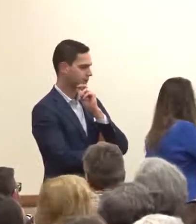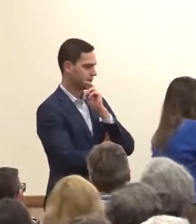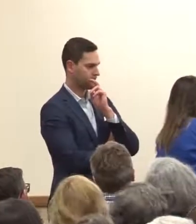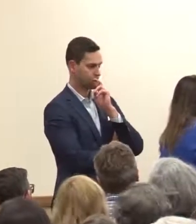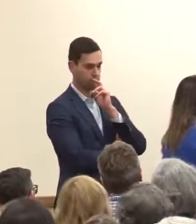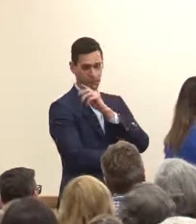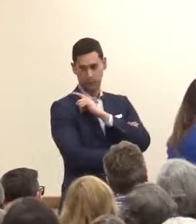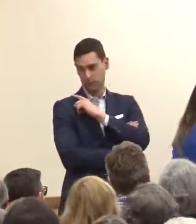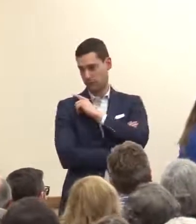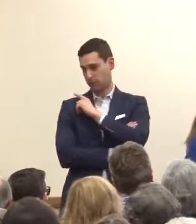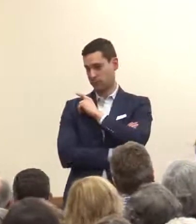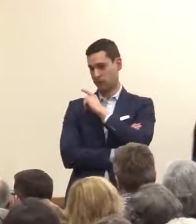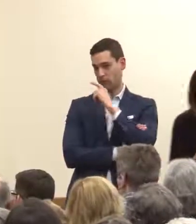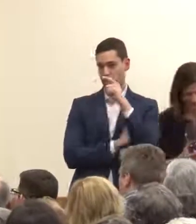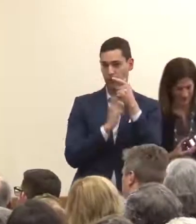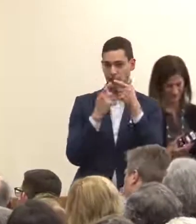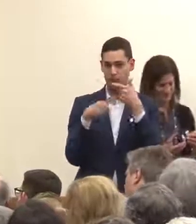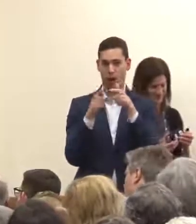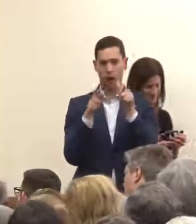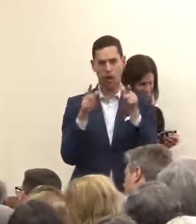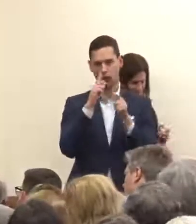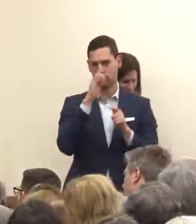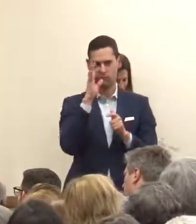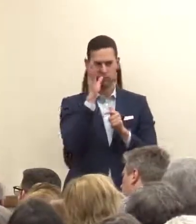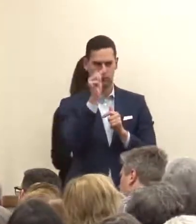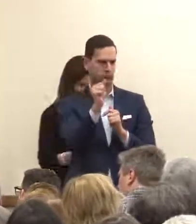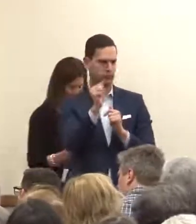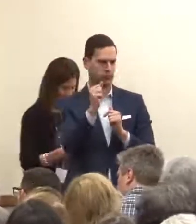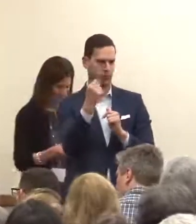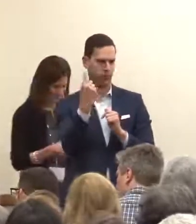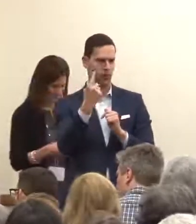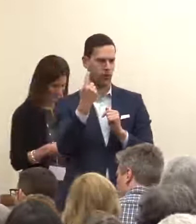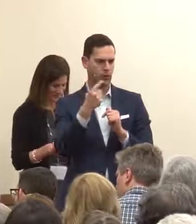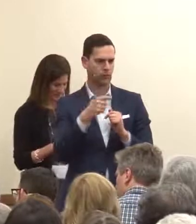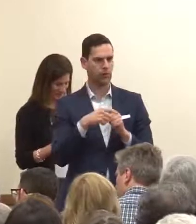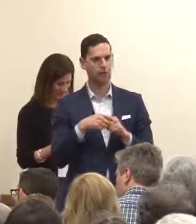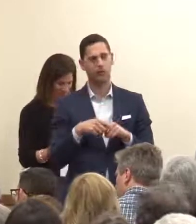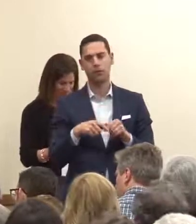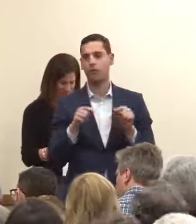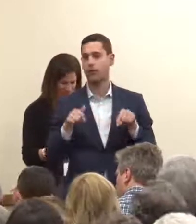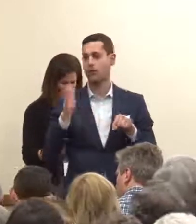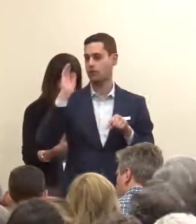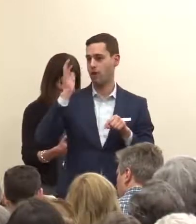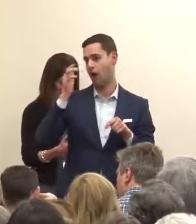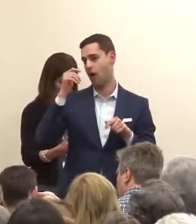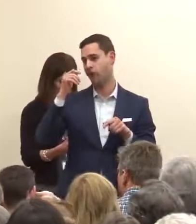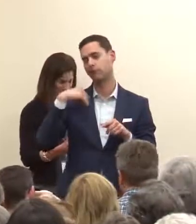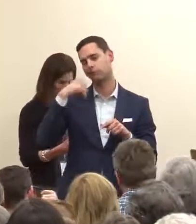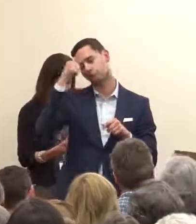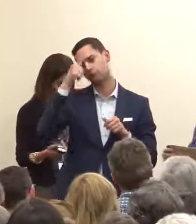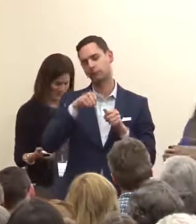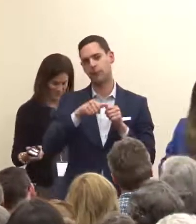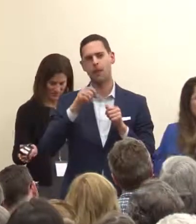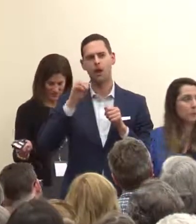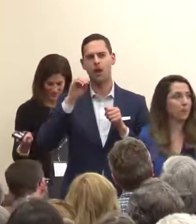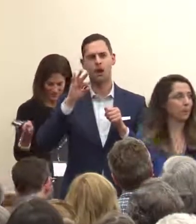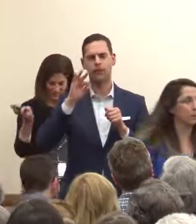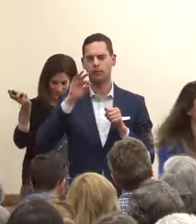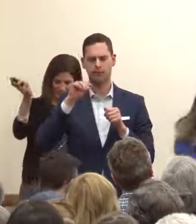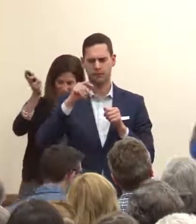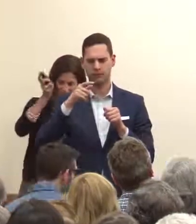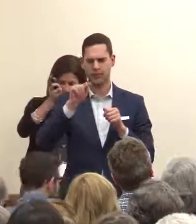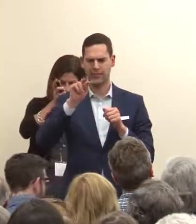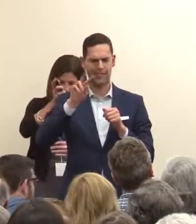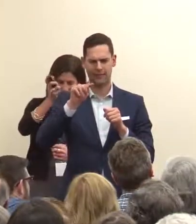Sign language is ever intriguing. There is, this talk reminds me, a special that was shown on Horizon